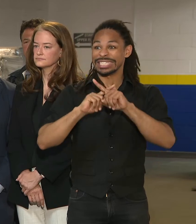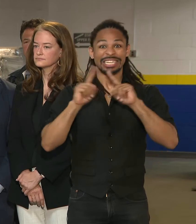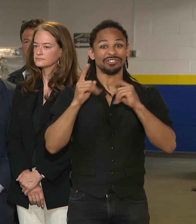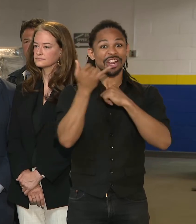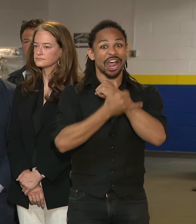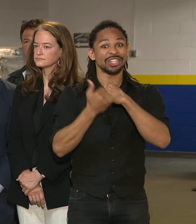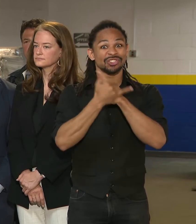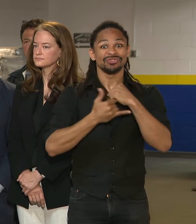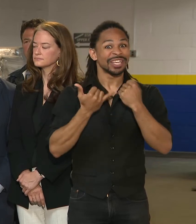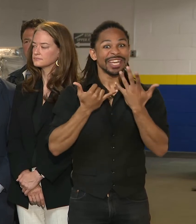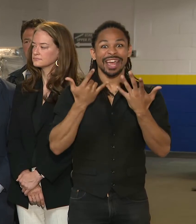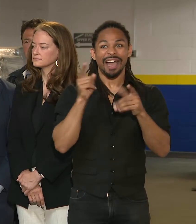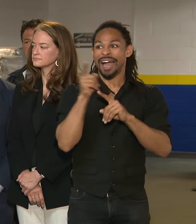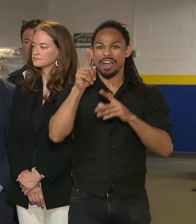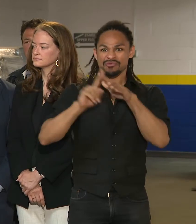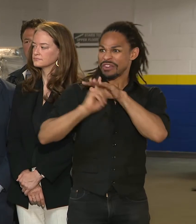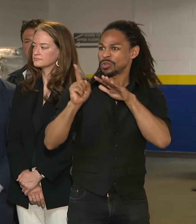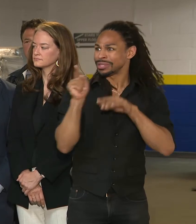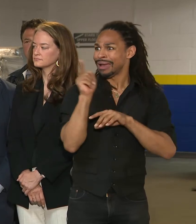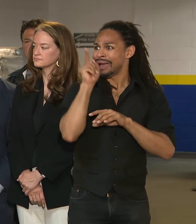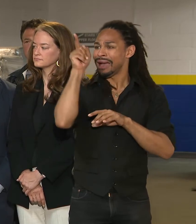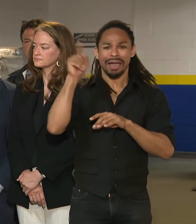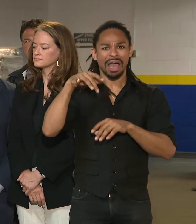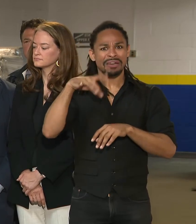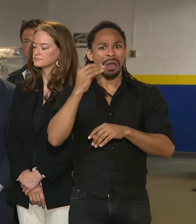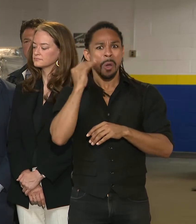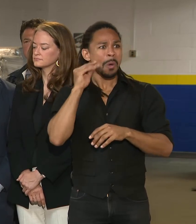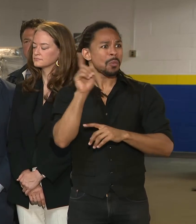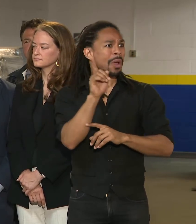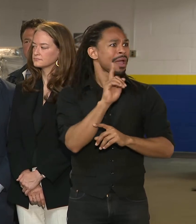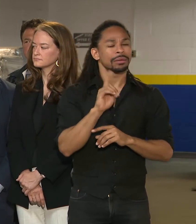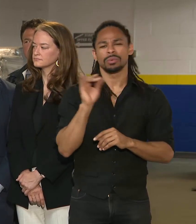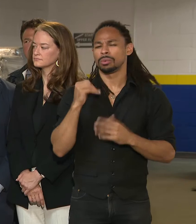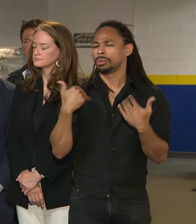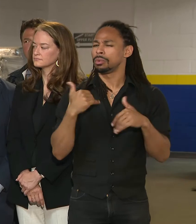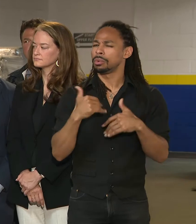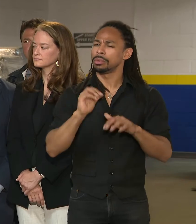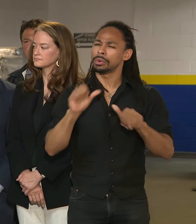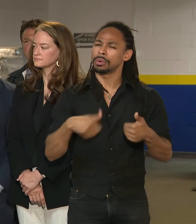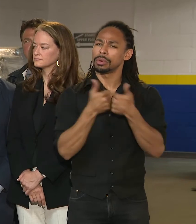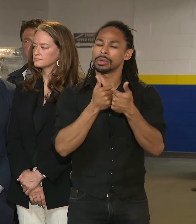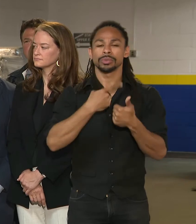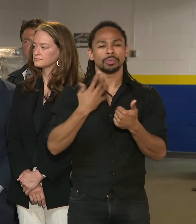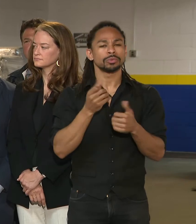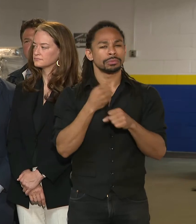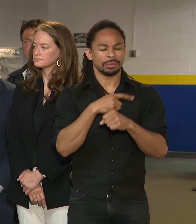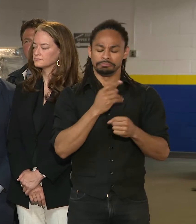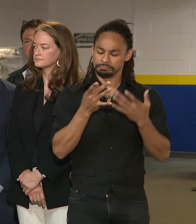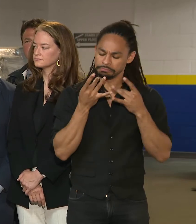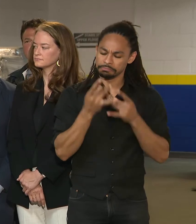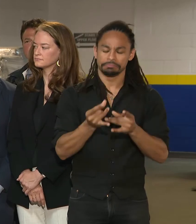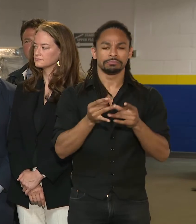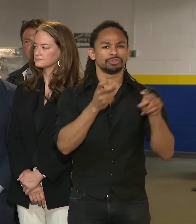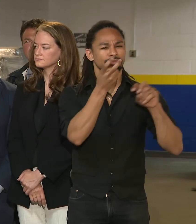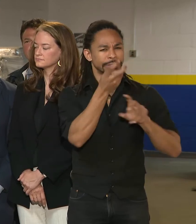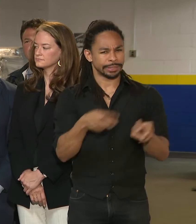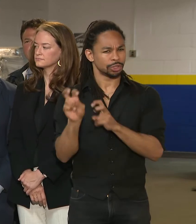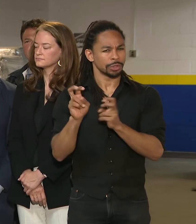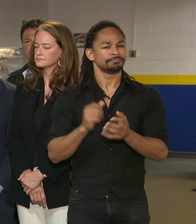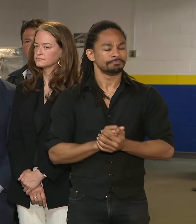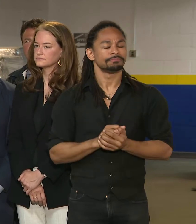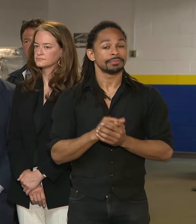extremely traumatizing, and we want to make sure we allow it to be a smooth transition. But today is also